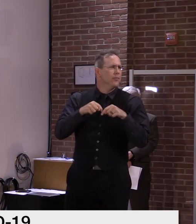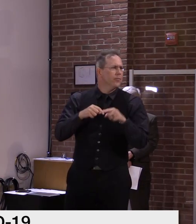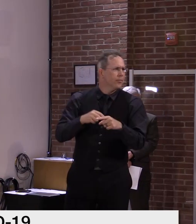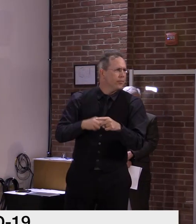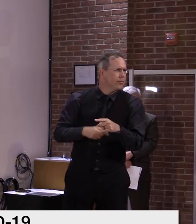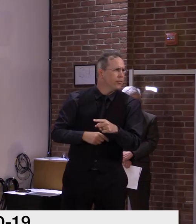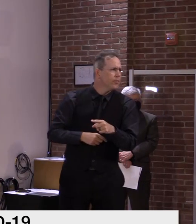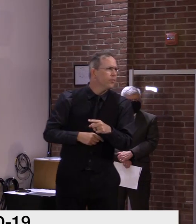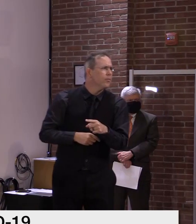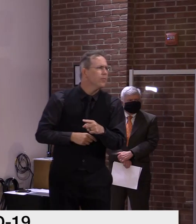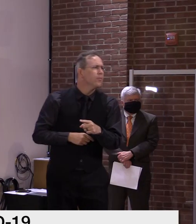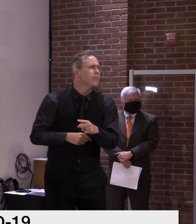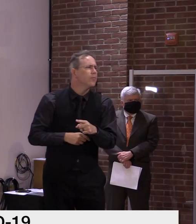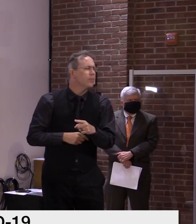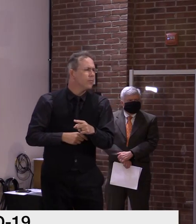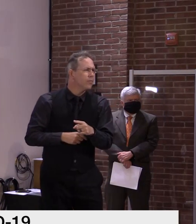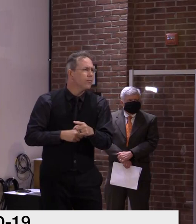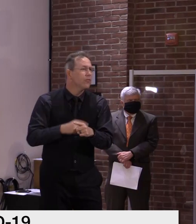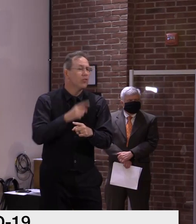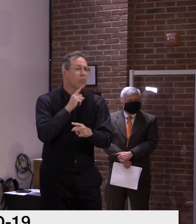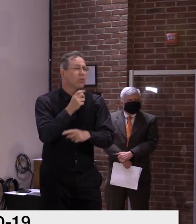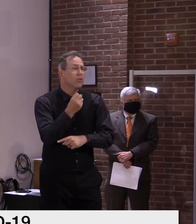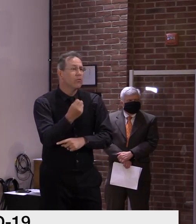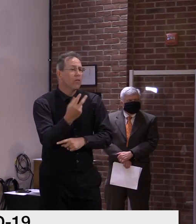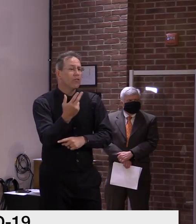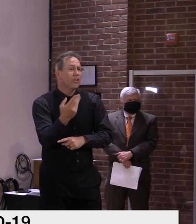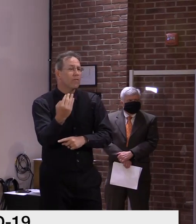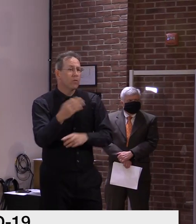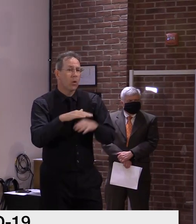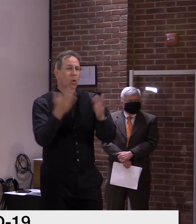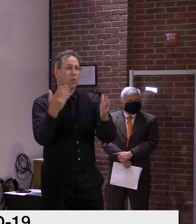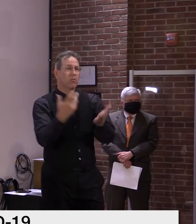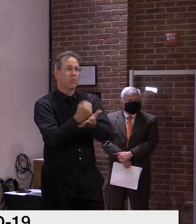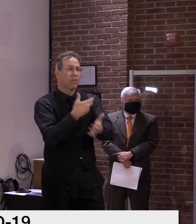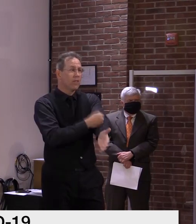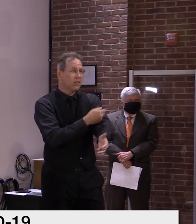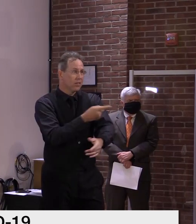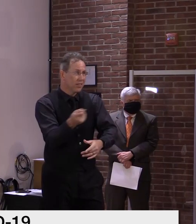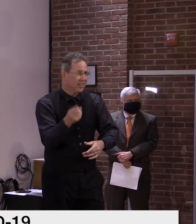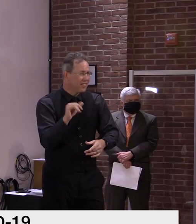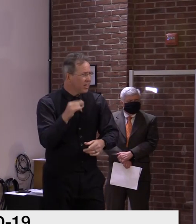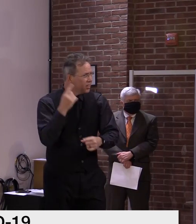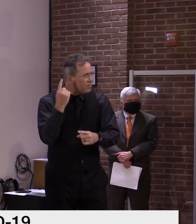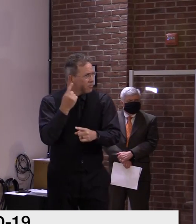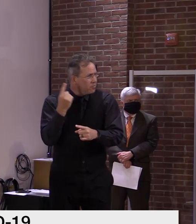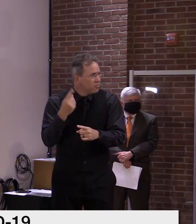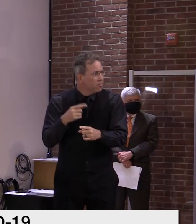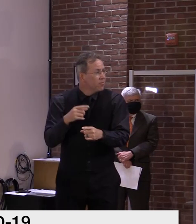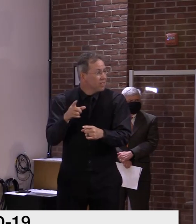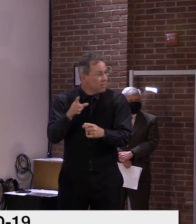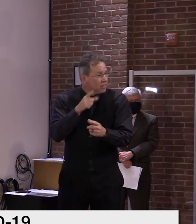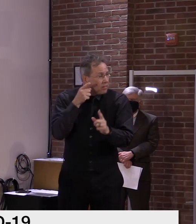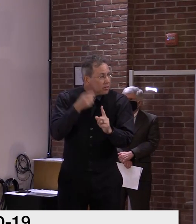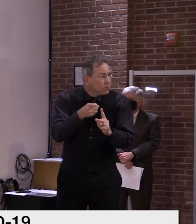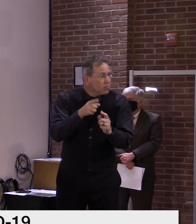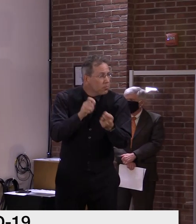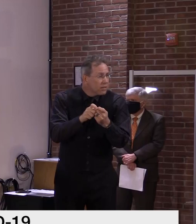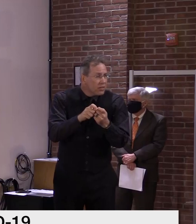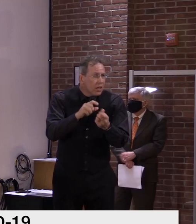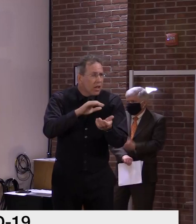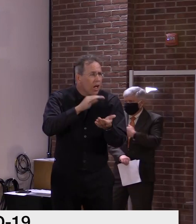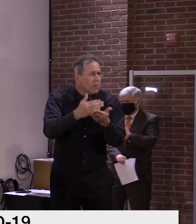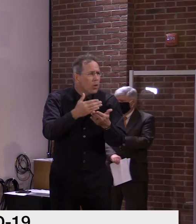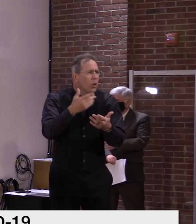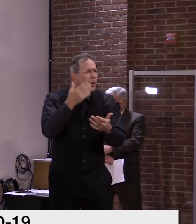15, is there going to be a specific carve-out for kids with high-risk conditions, sort of like how in the previous